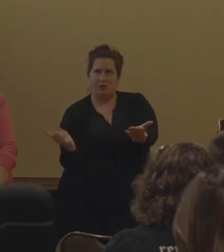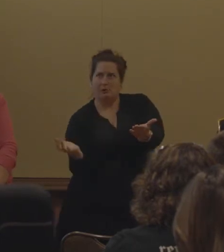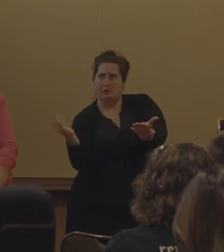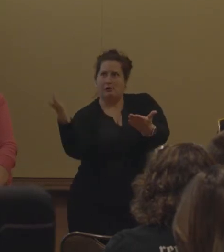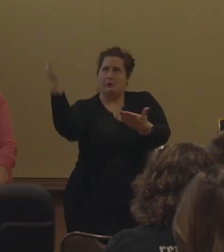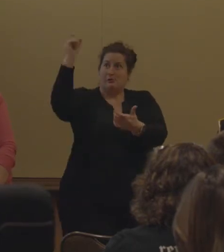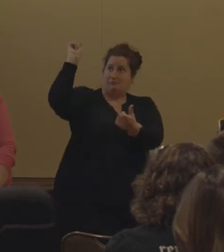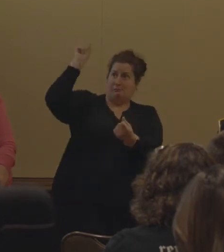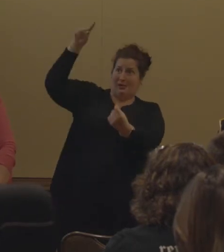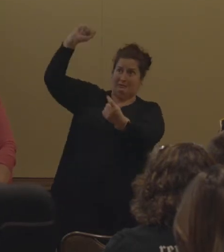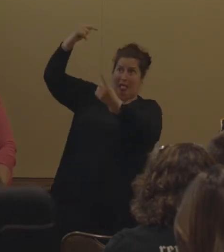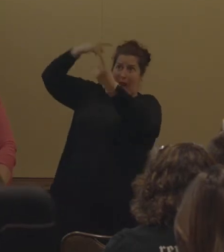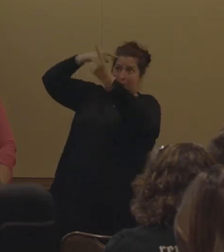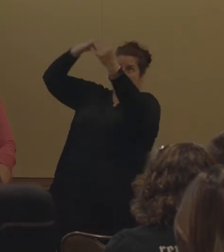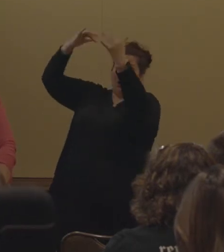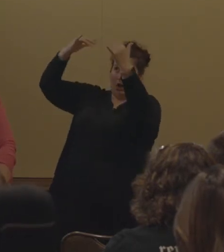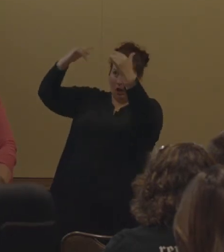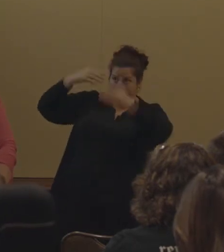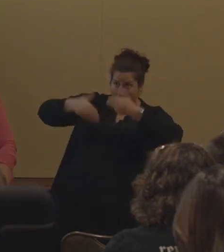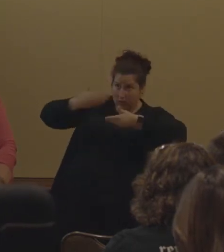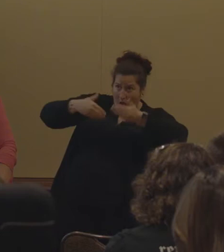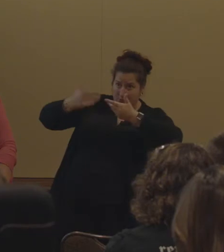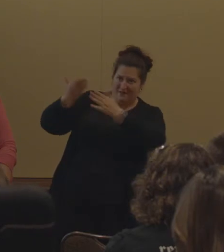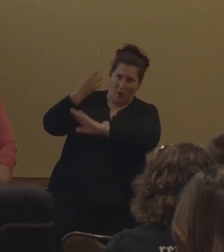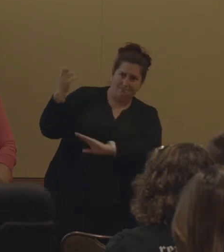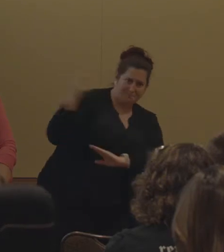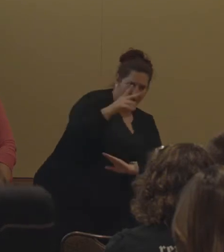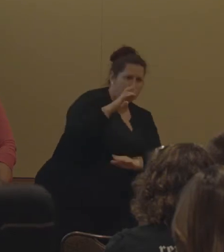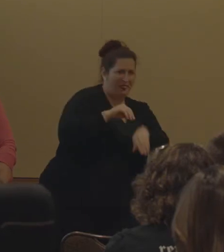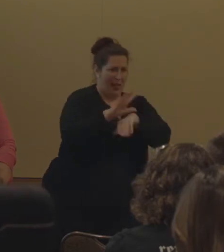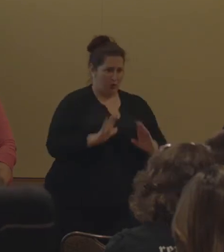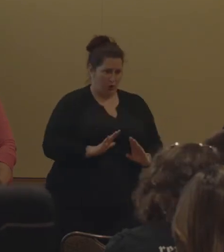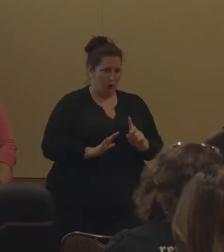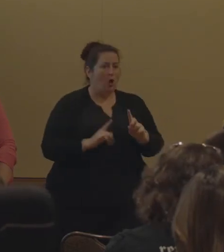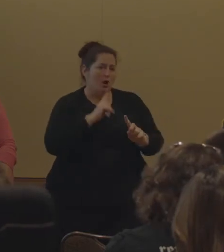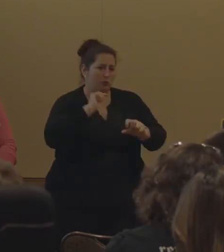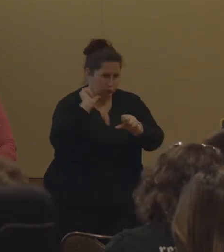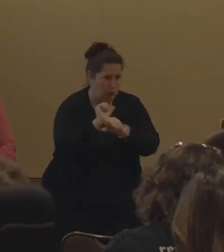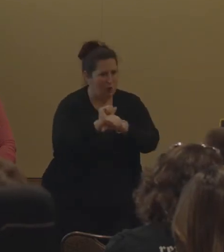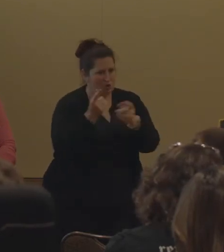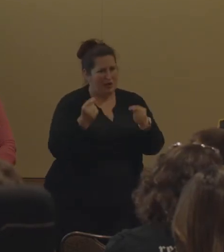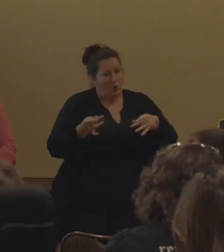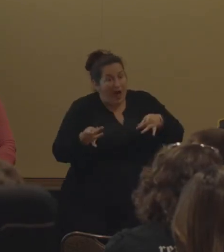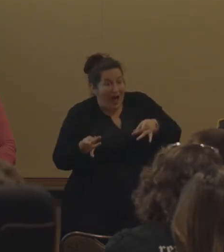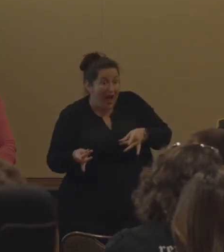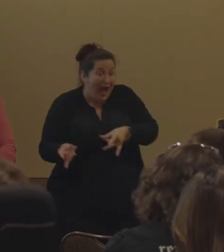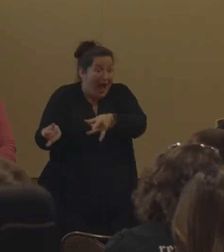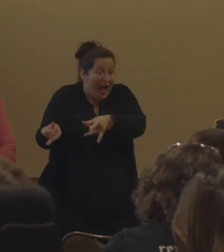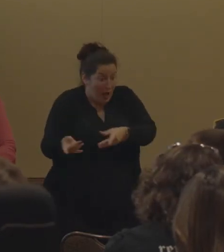Tallahassee electronically. All this stuff happens before it gets back to the field. And we're actually working to try to streamline that